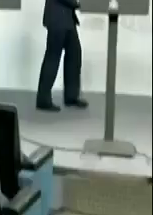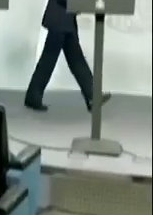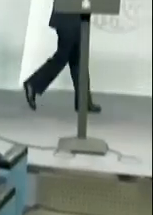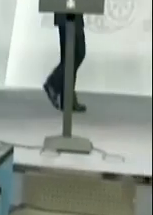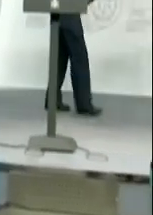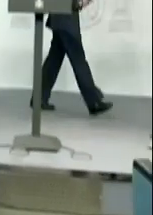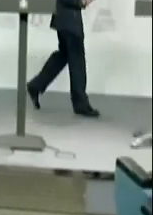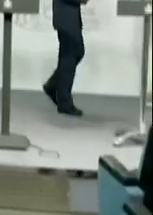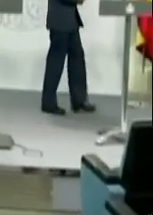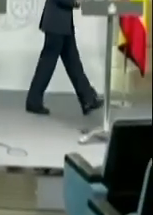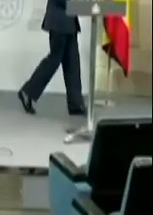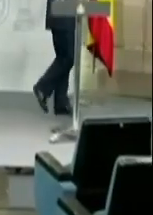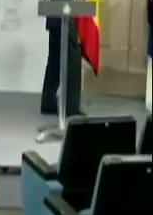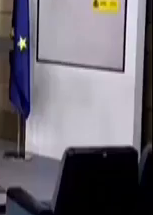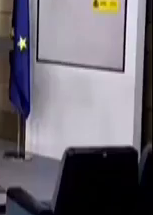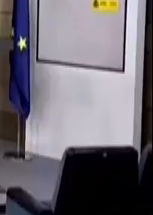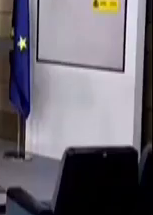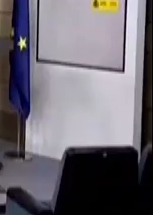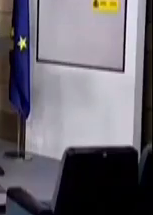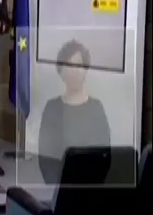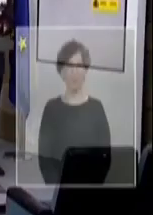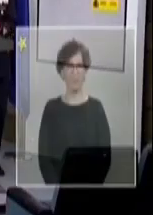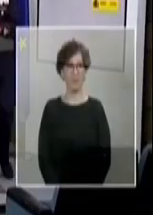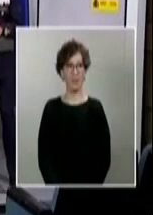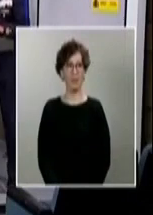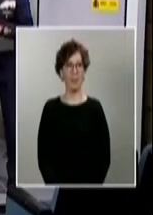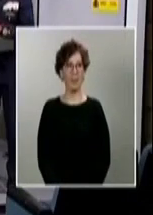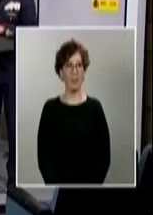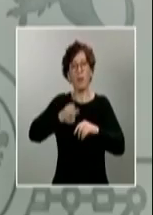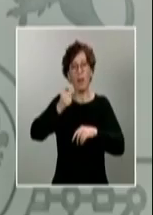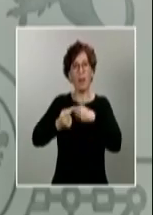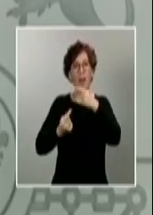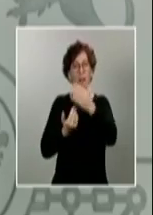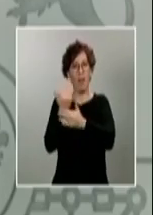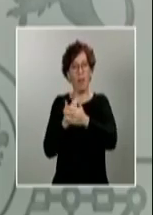area. But the nation's health officials say it's not all bad news.